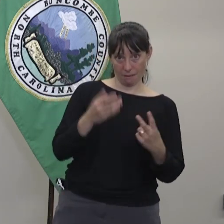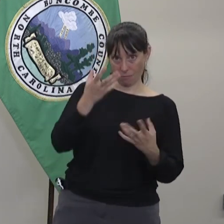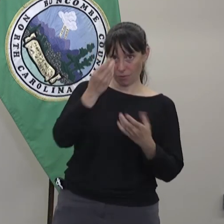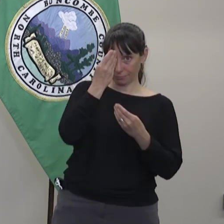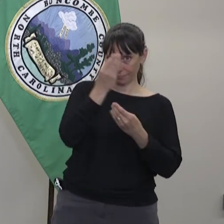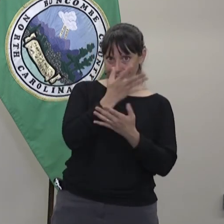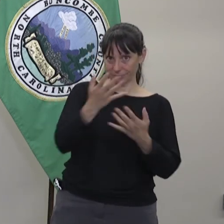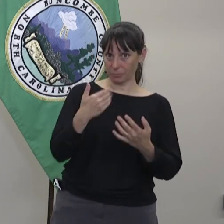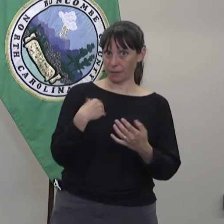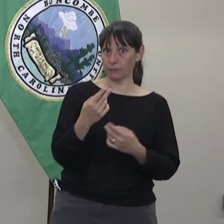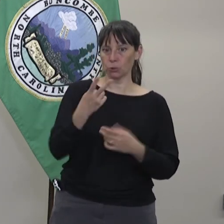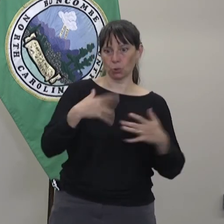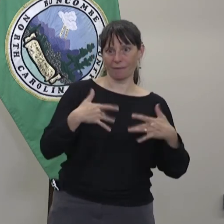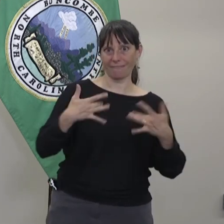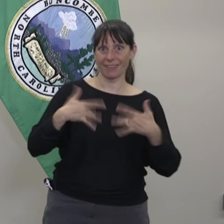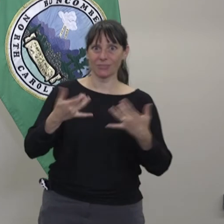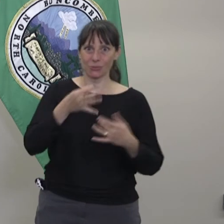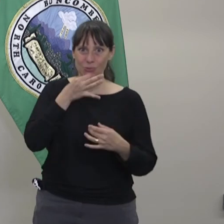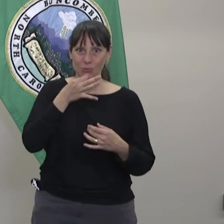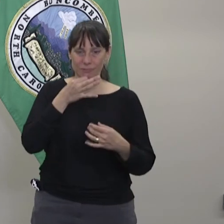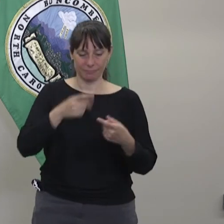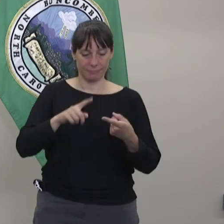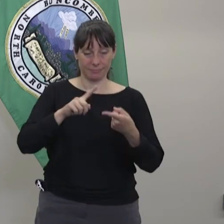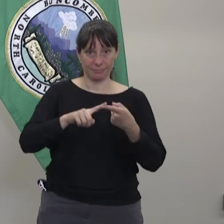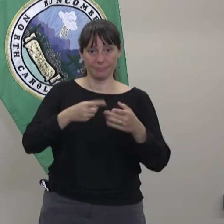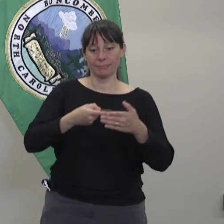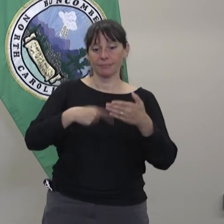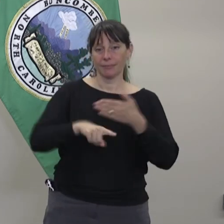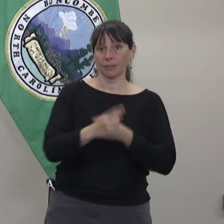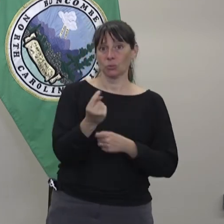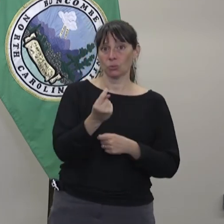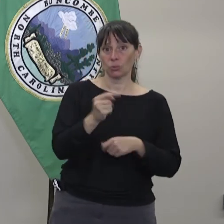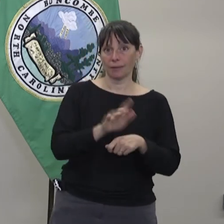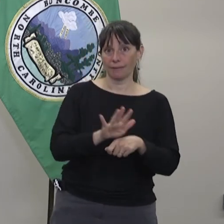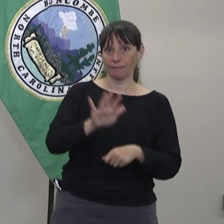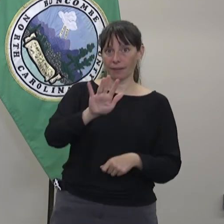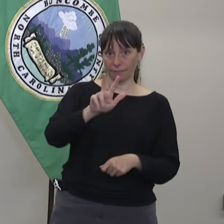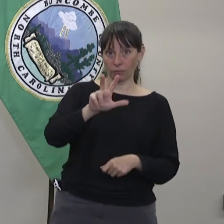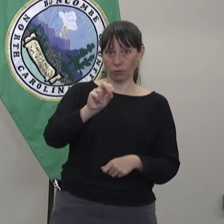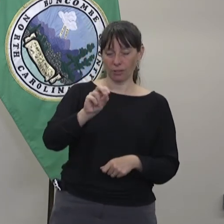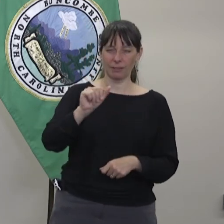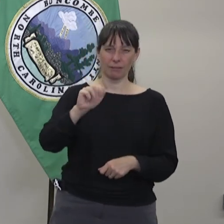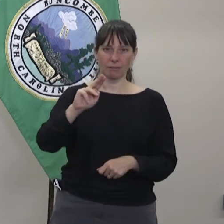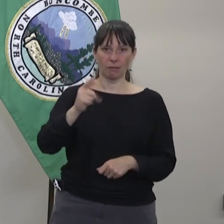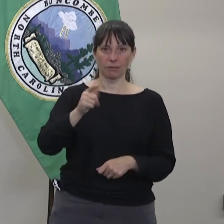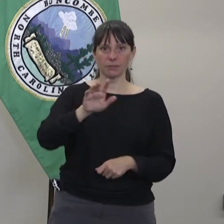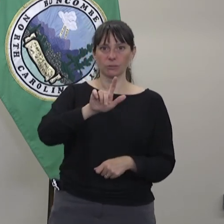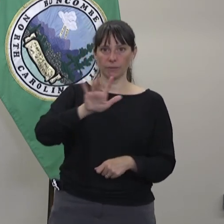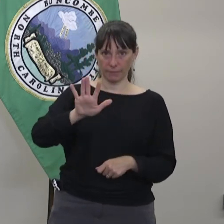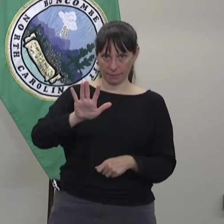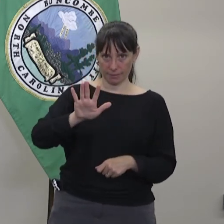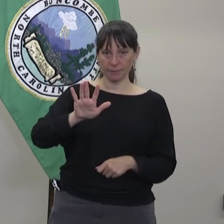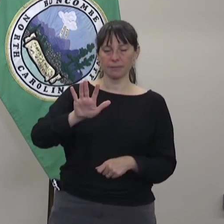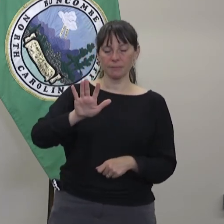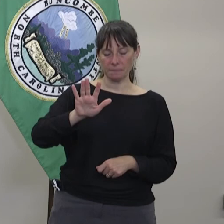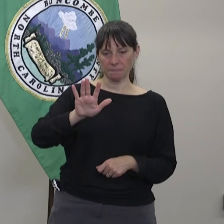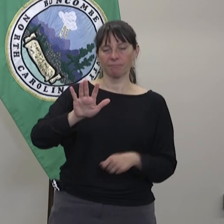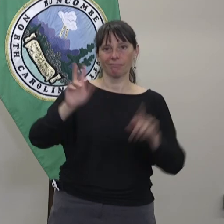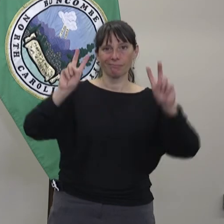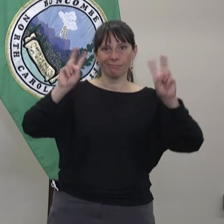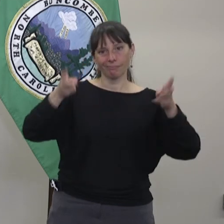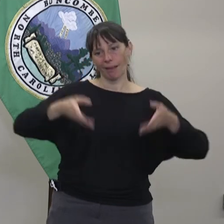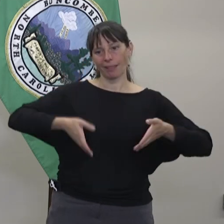5:30 p.m. on August 25th for Let's Talk Back to School and Learning Resources in